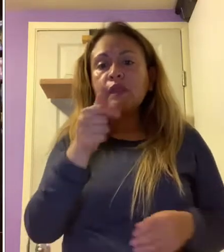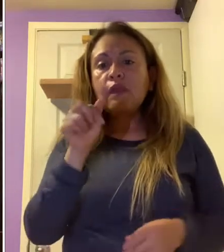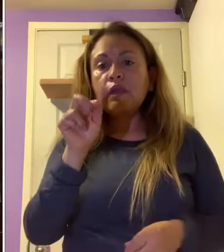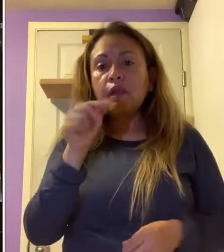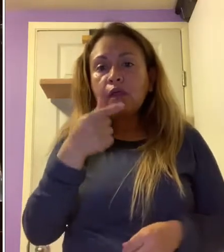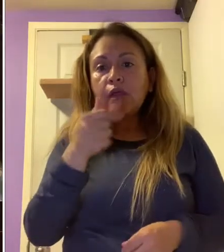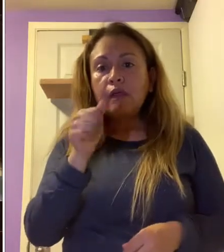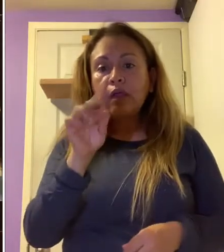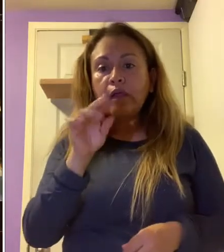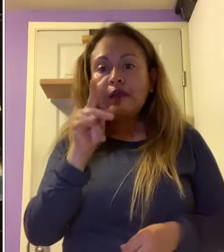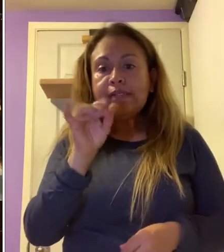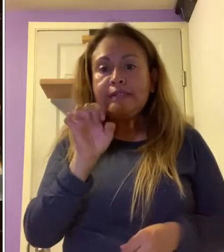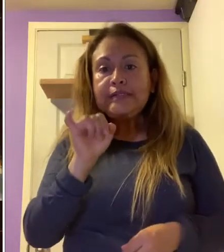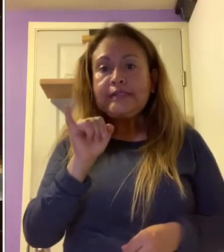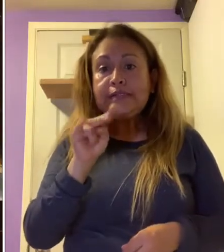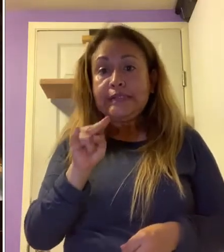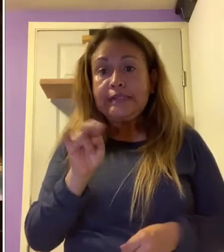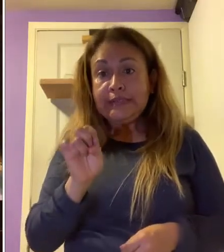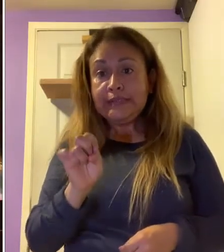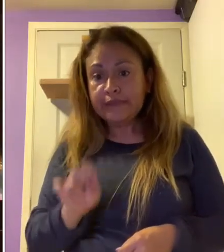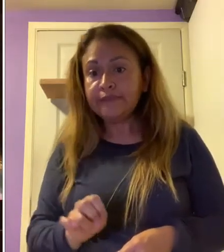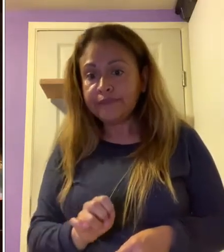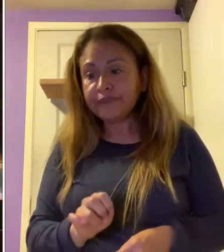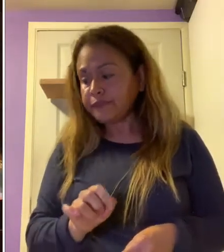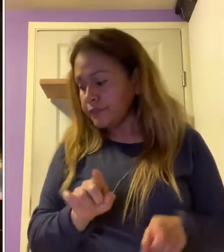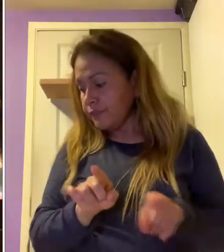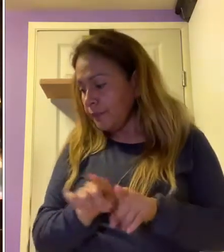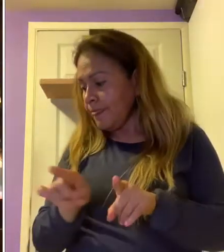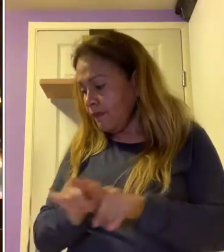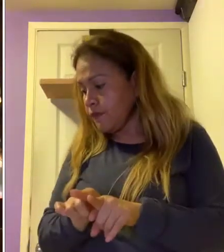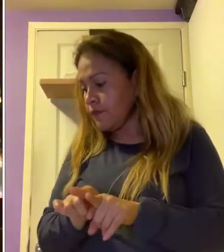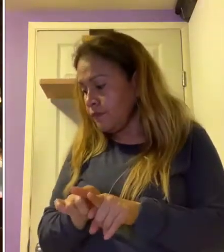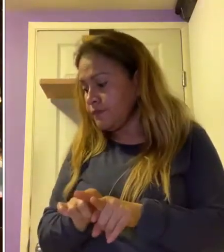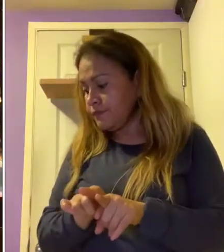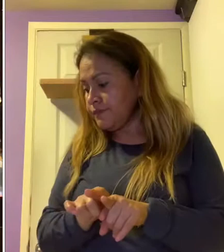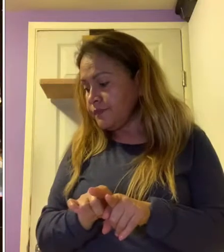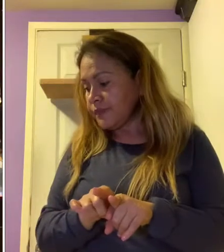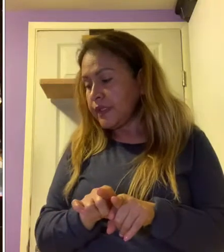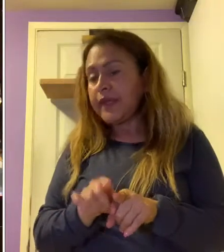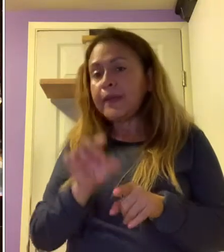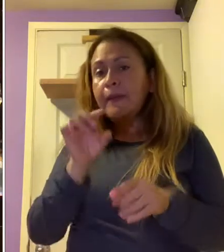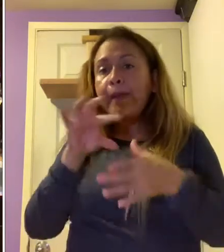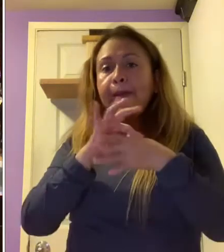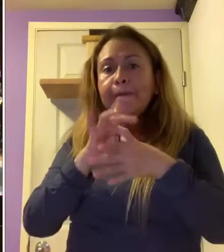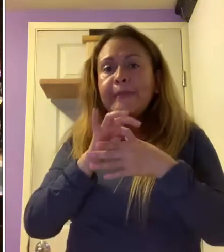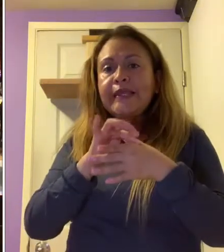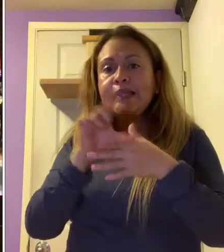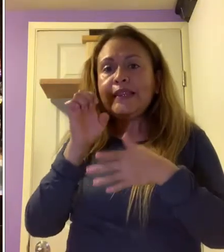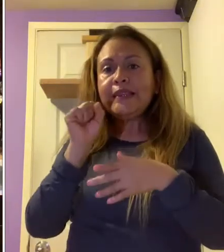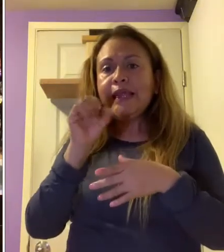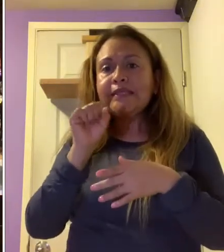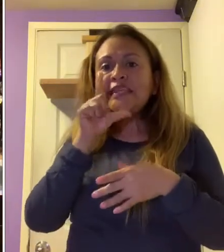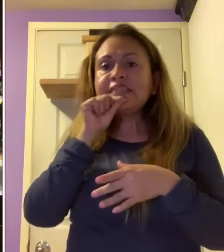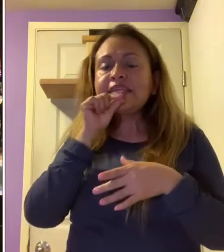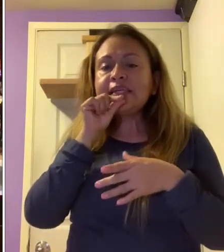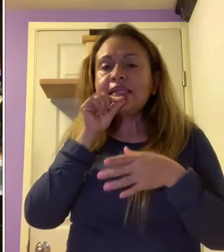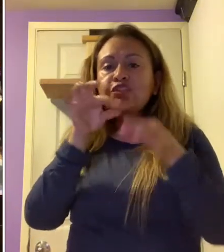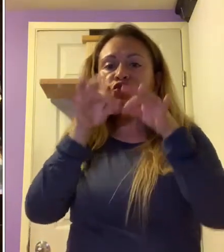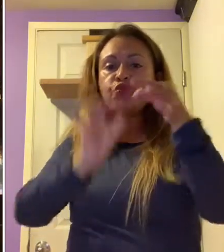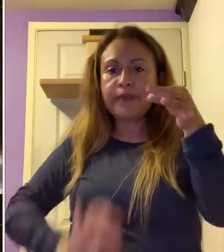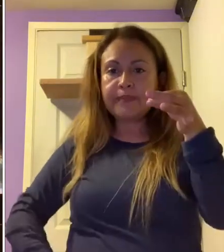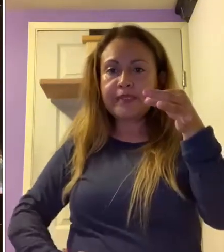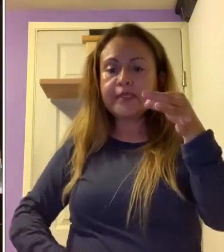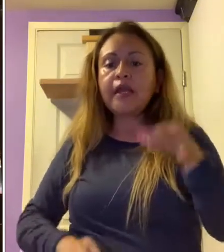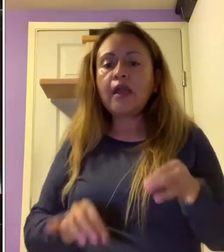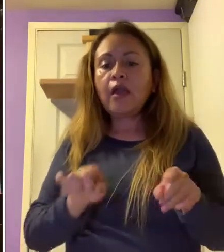brand, Gardein. I think it's slightly more upscale than maybe the previous one here. This is the meatless chicken